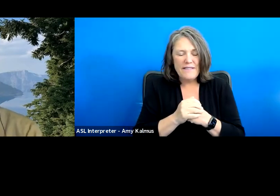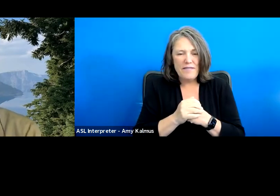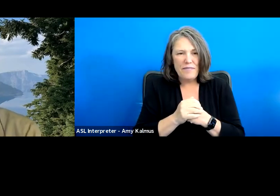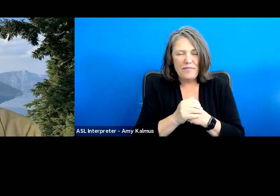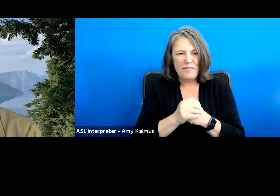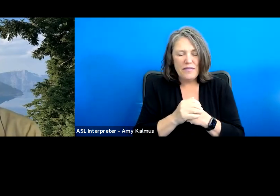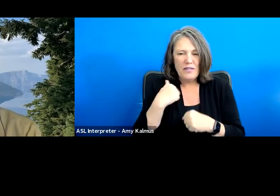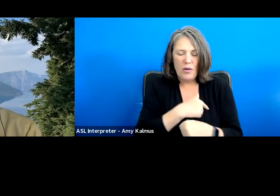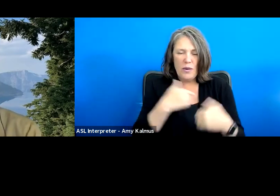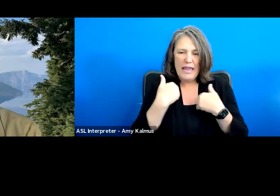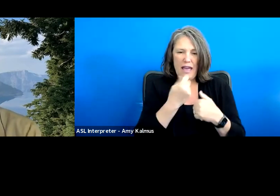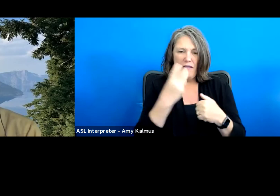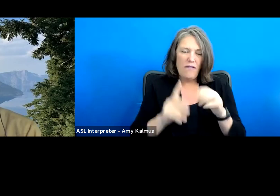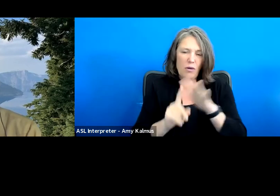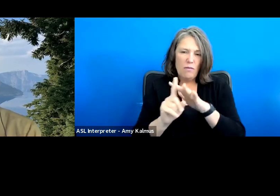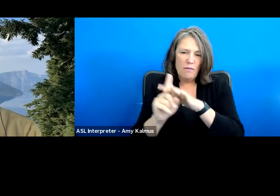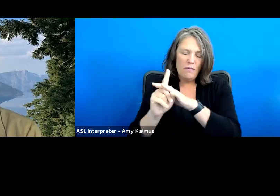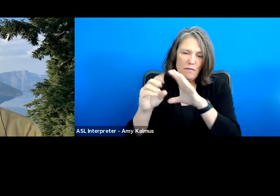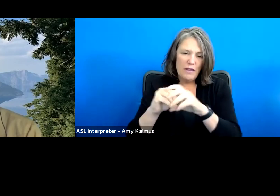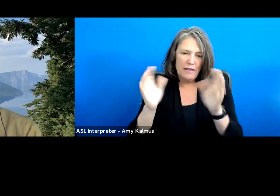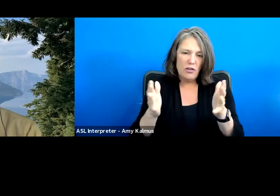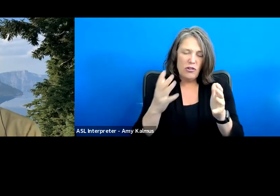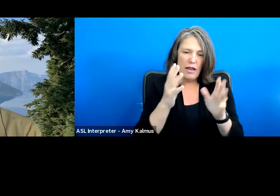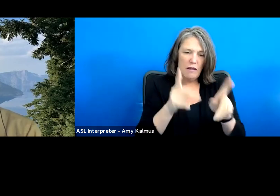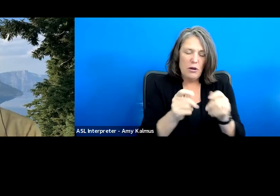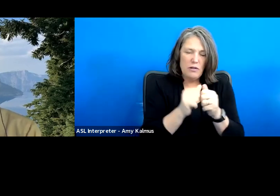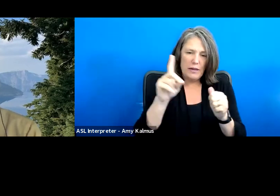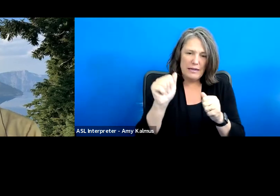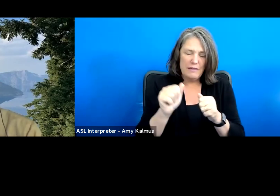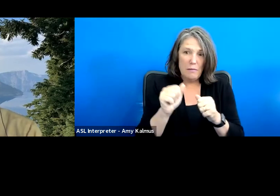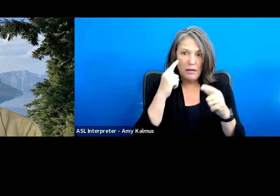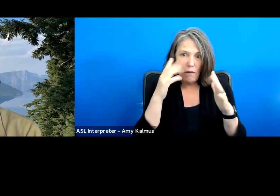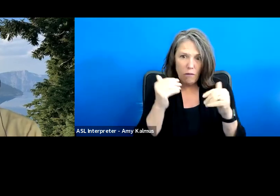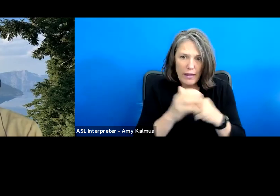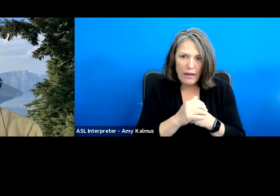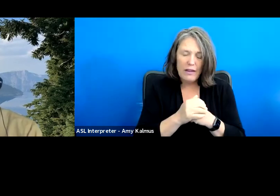So we have a few coming up in the chat. A person with a disability, hopefully.